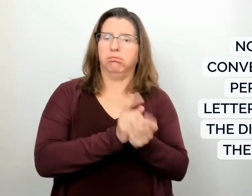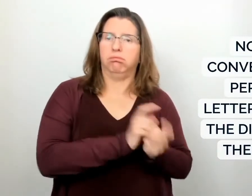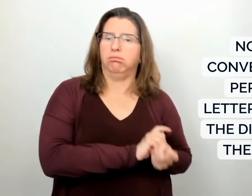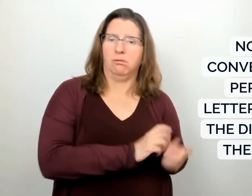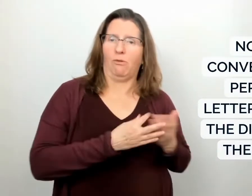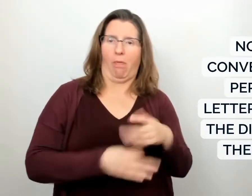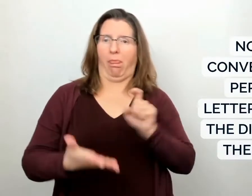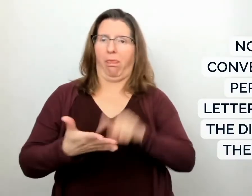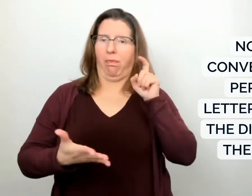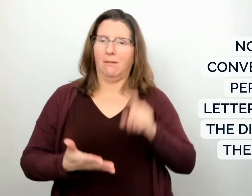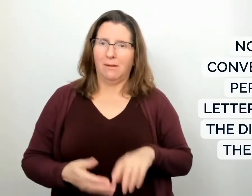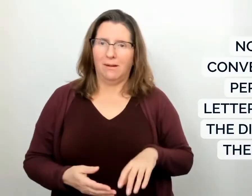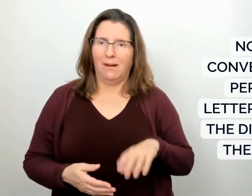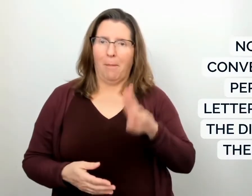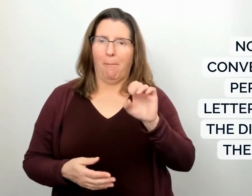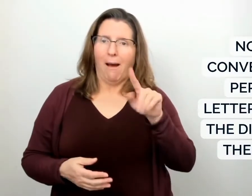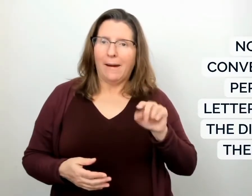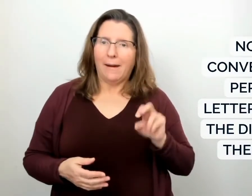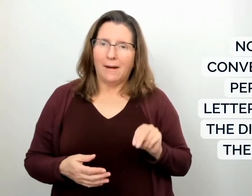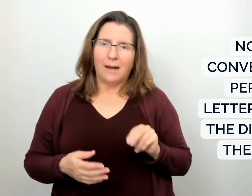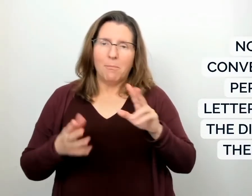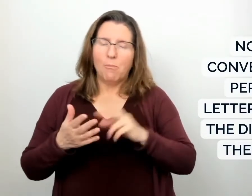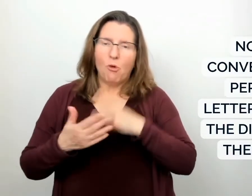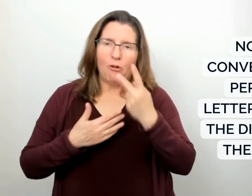of a button, the formula will spit out the results.